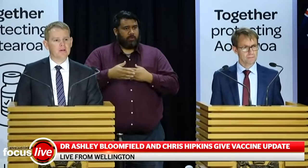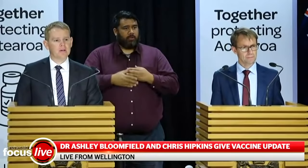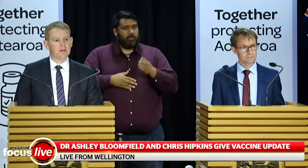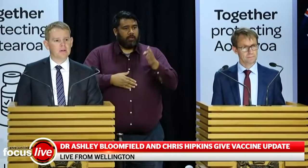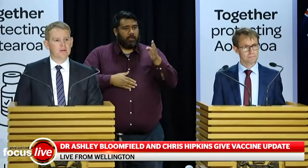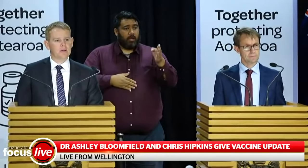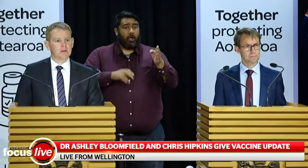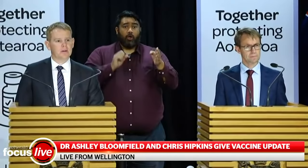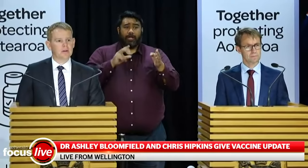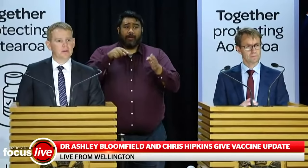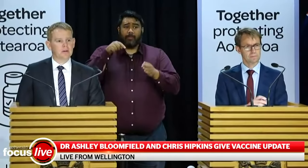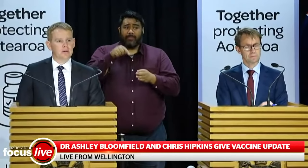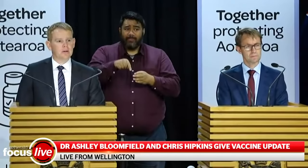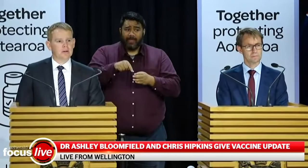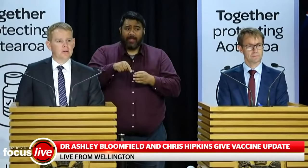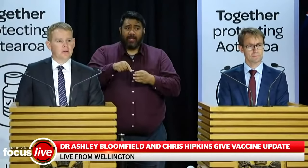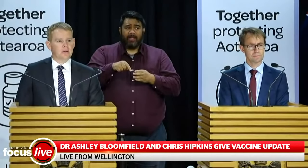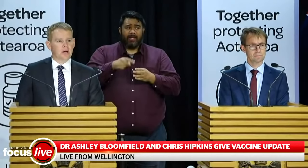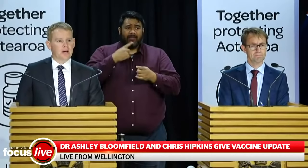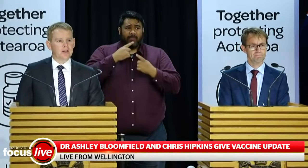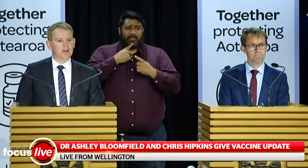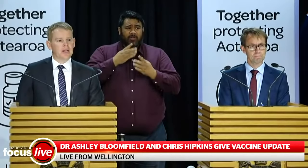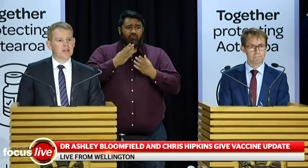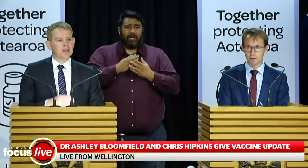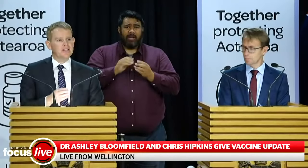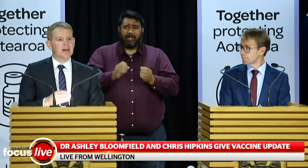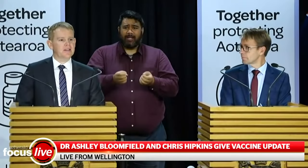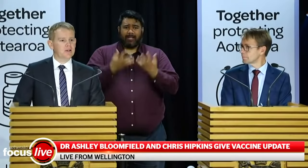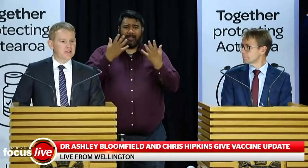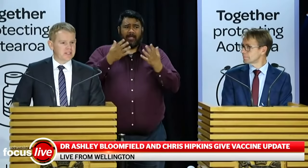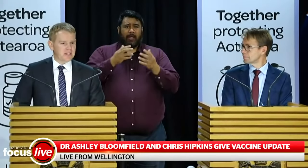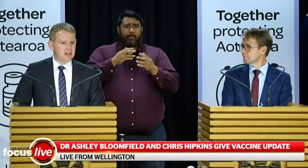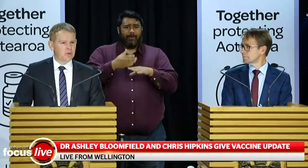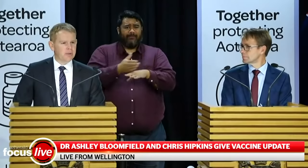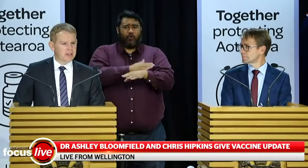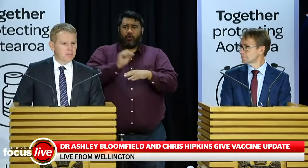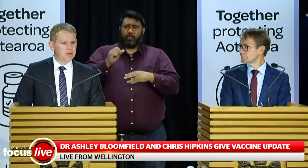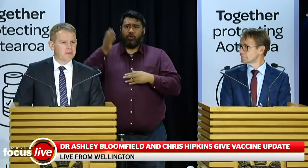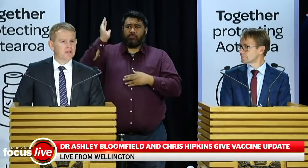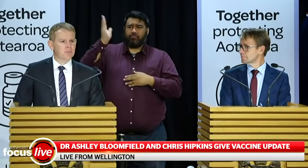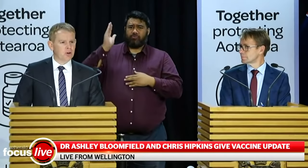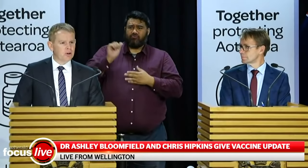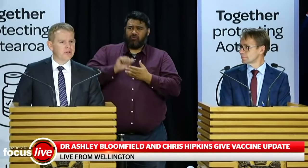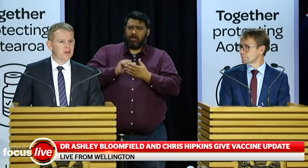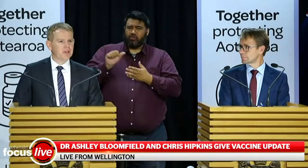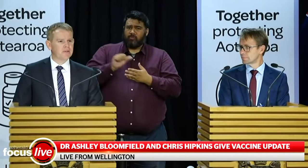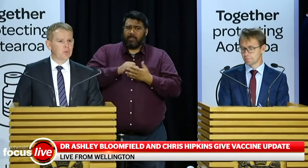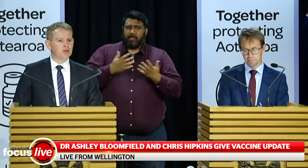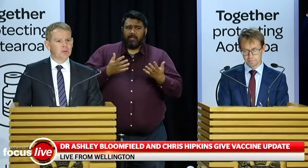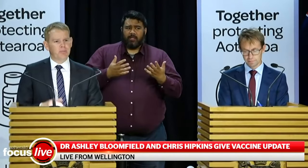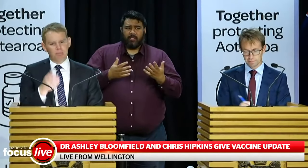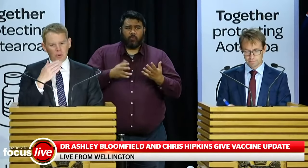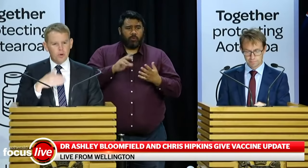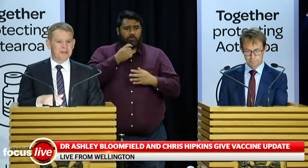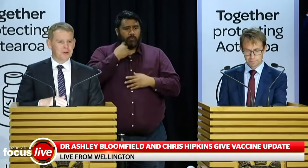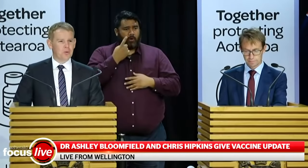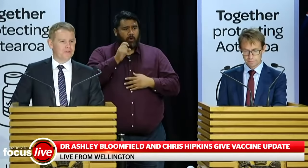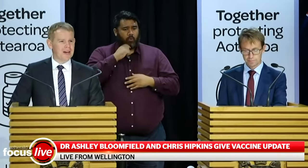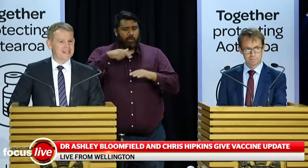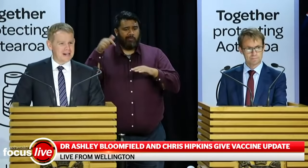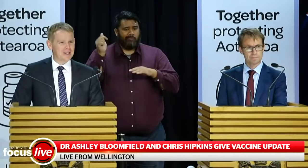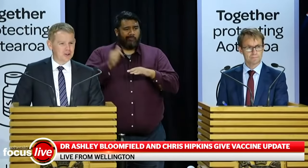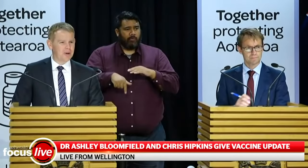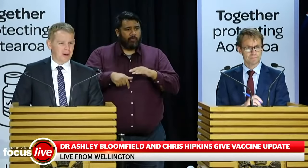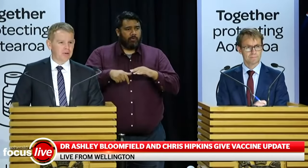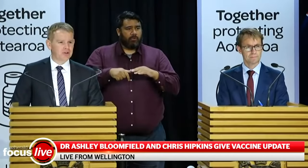best practice to have that before the media stand-up, though, surely. Just as a point. As I indicated, there is a detailed media briefing tomorrow, so that if you want to bore into all